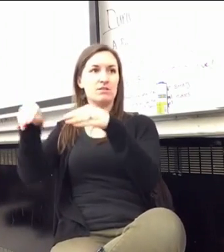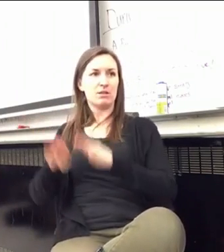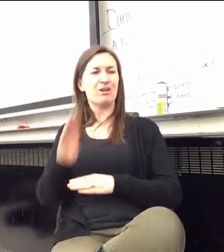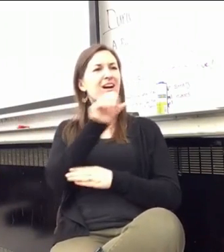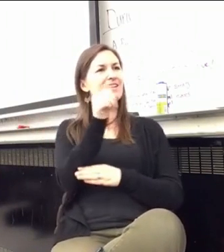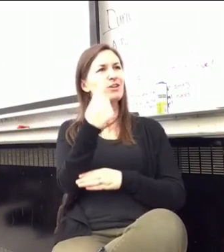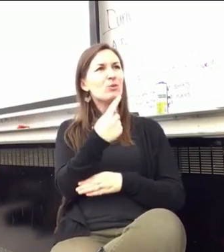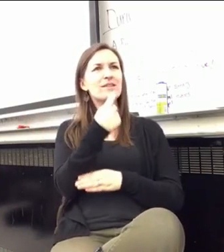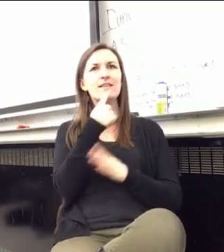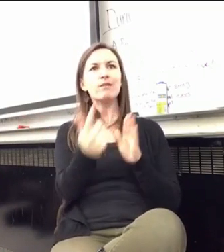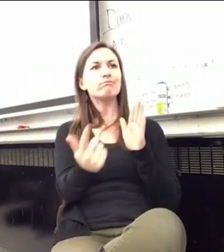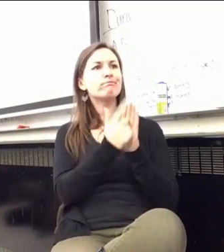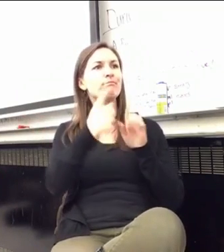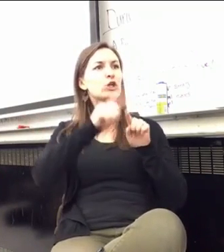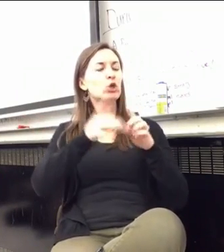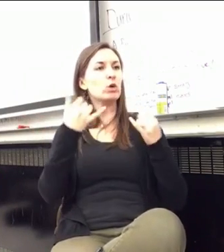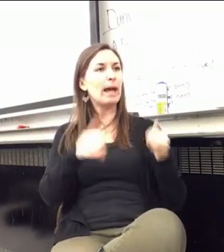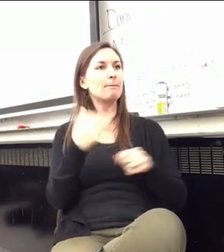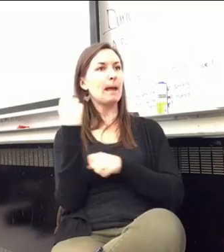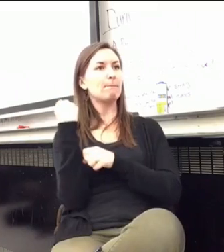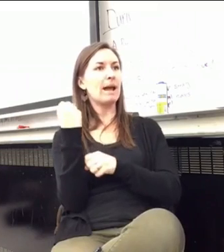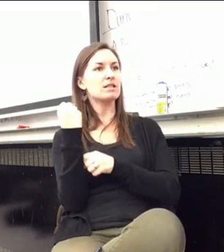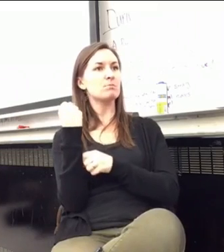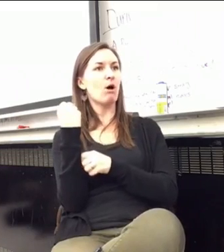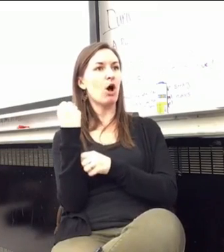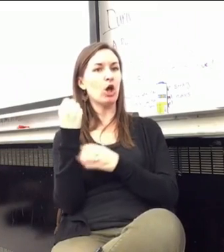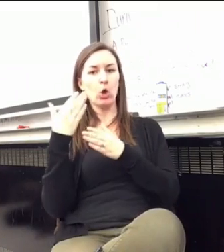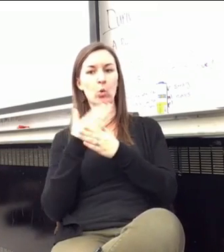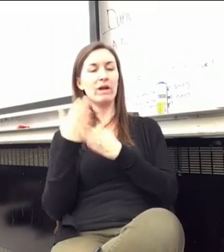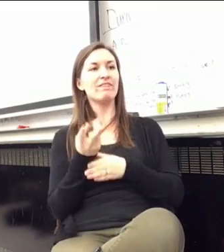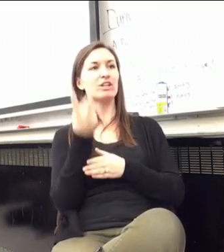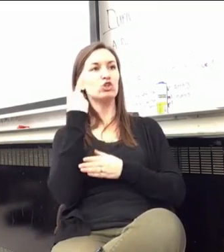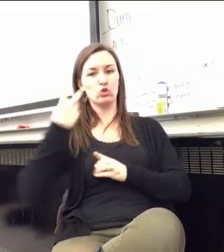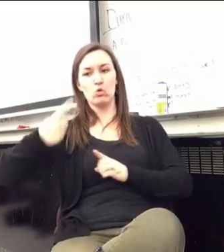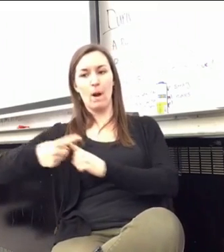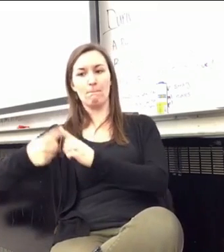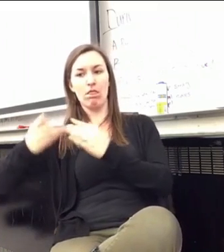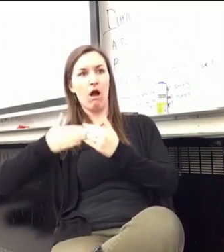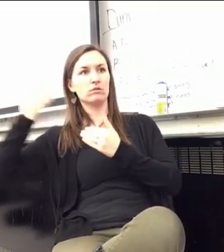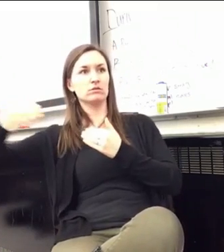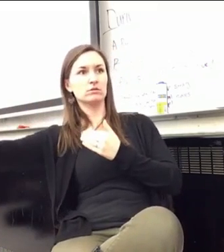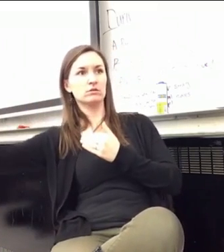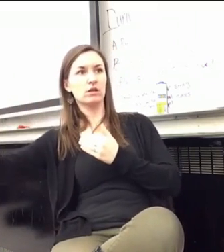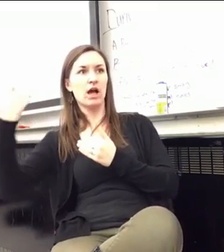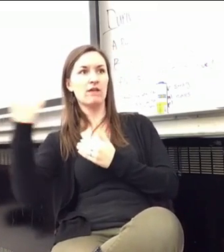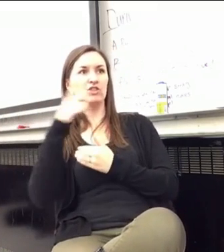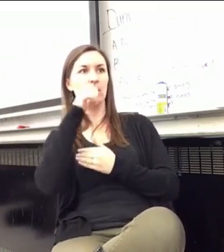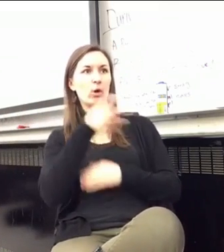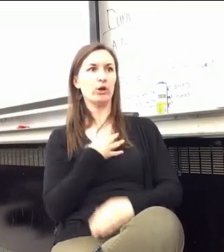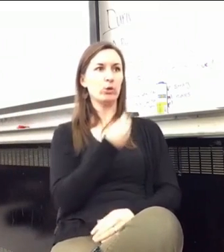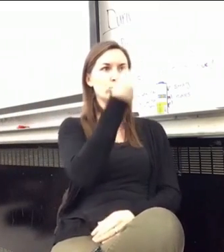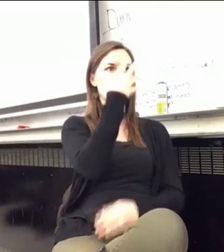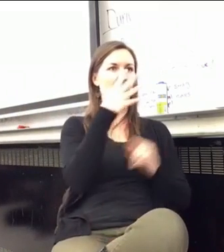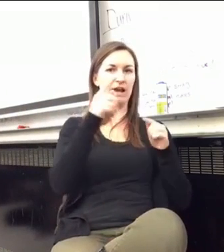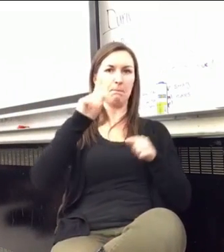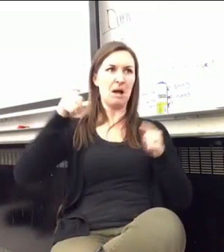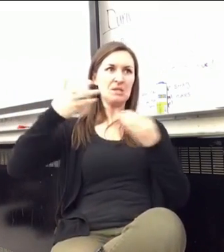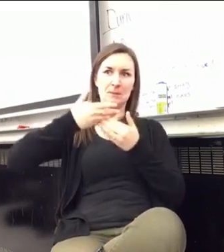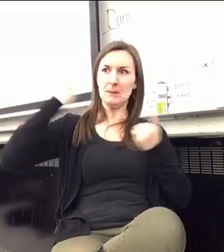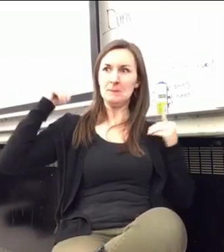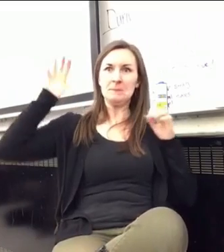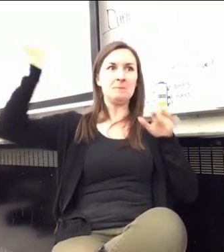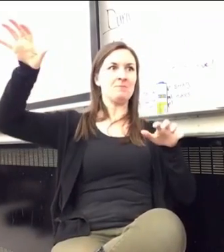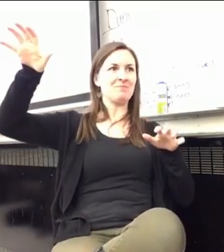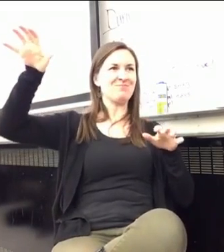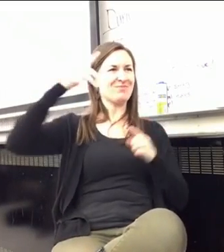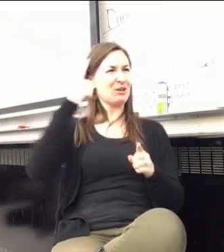play baseball if you are within 2 blocks of somebody who is white, right? So those were some of those laws. You also get to the ones that